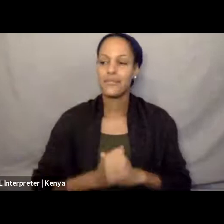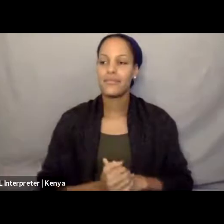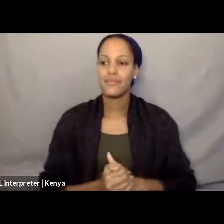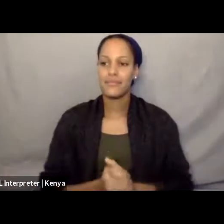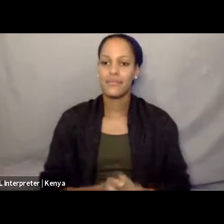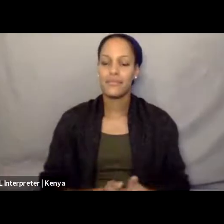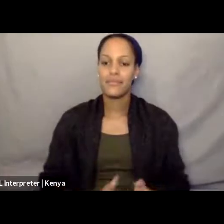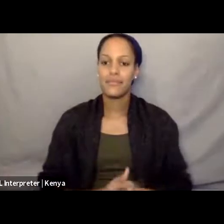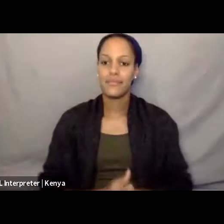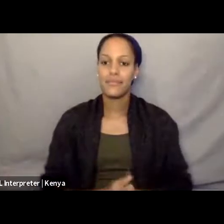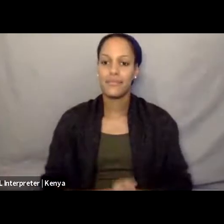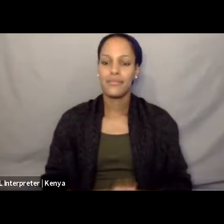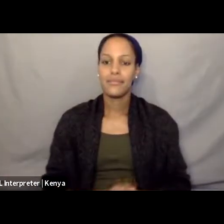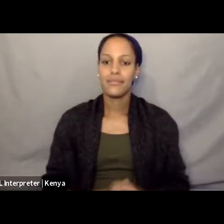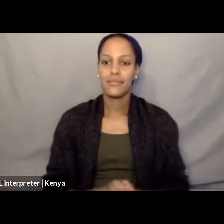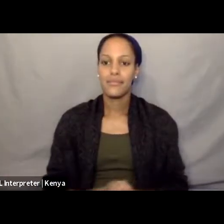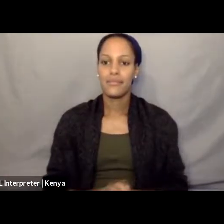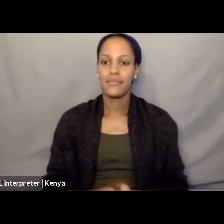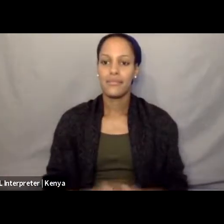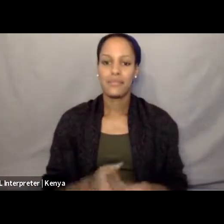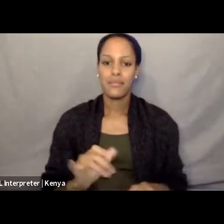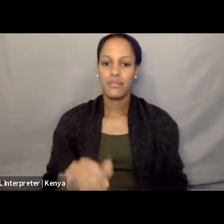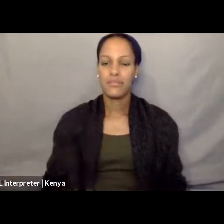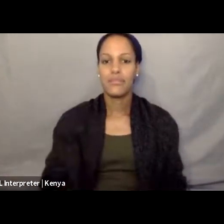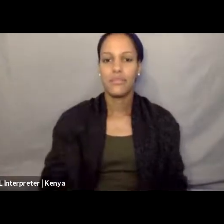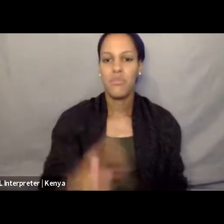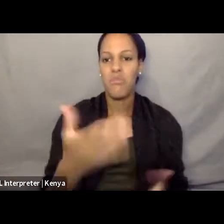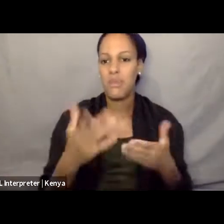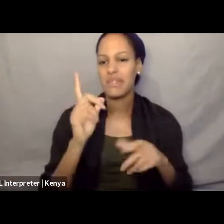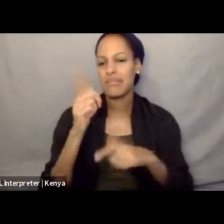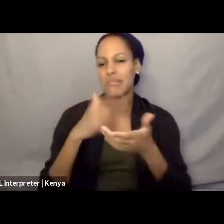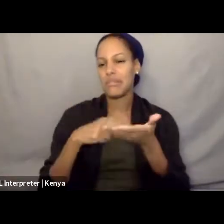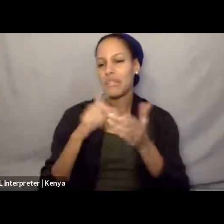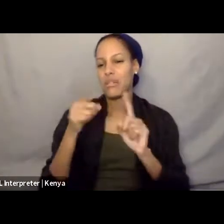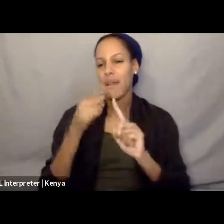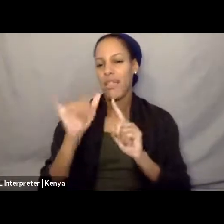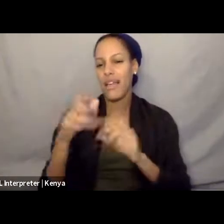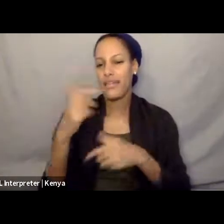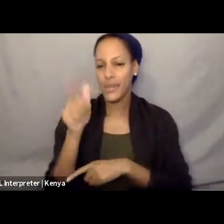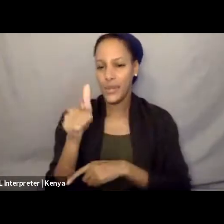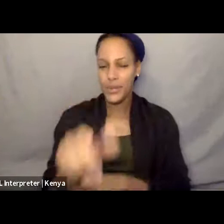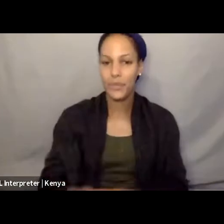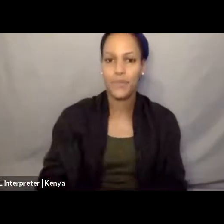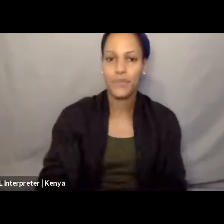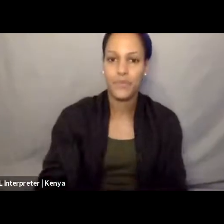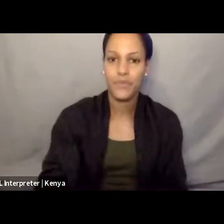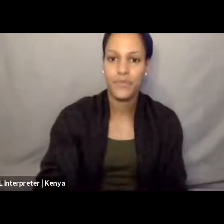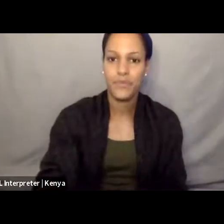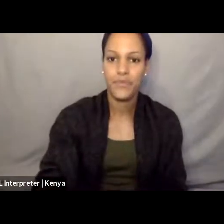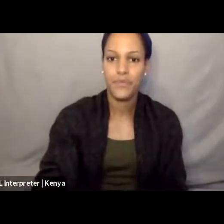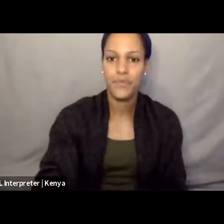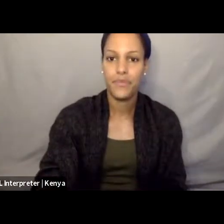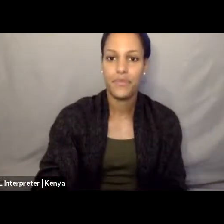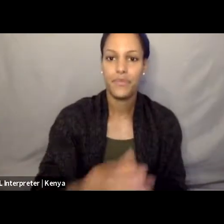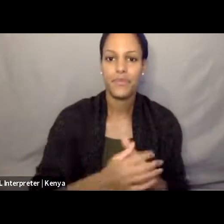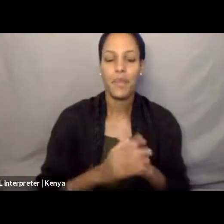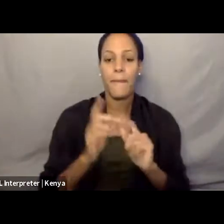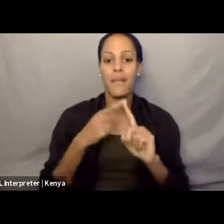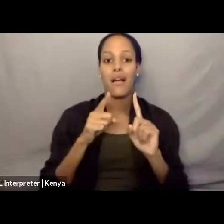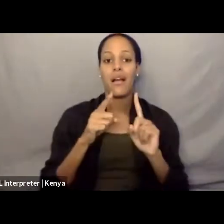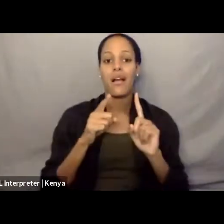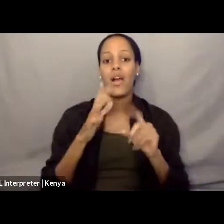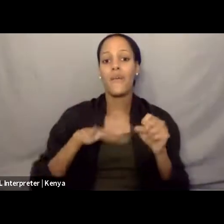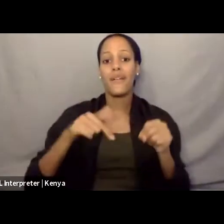so that's part of we'll probably talk about that later. But I'm just going to read around this time, it's October 6th. I'm going to